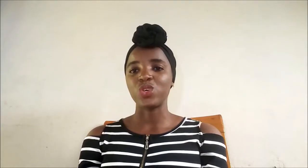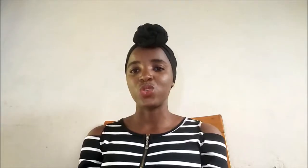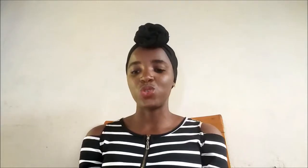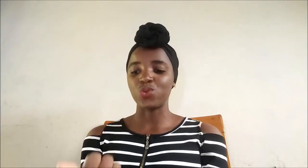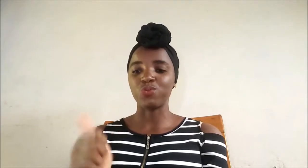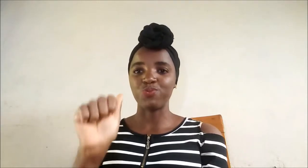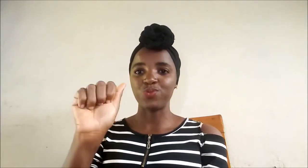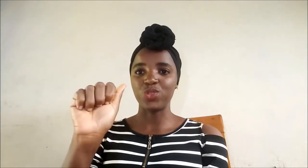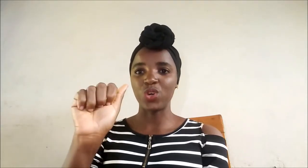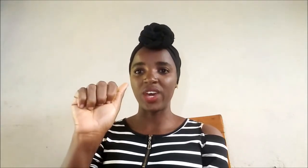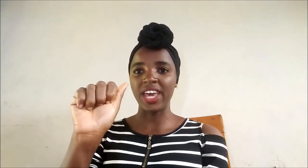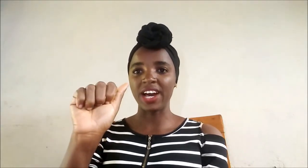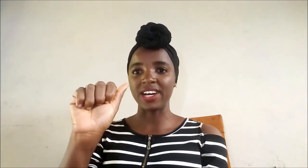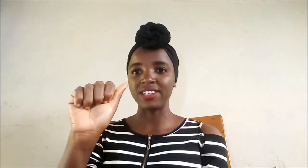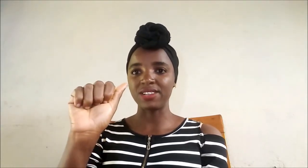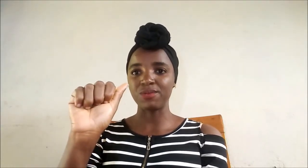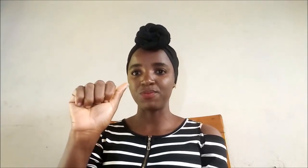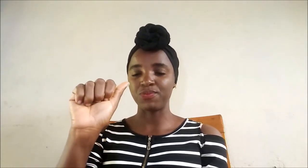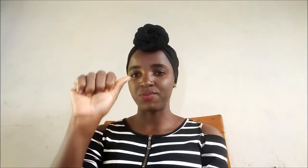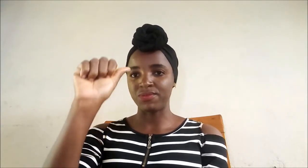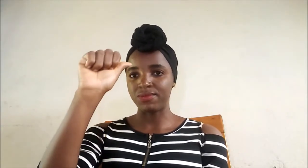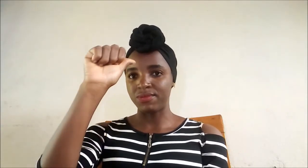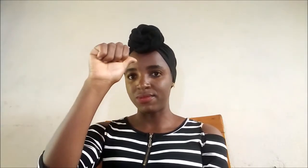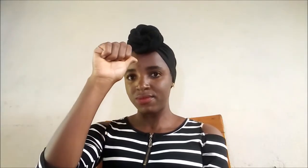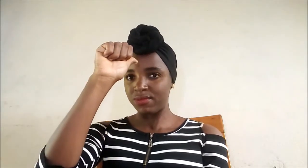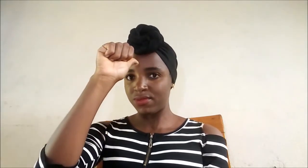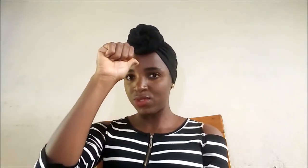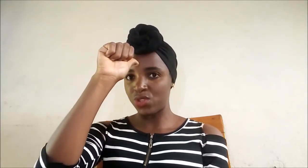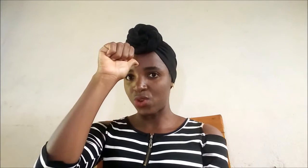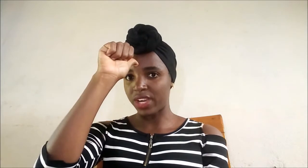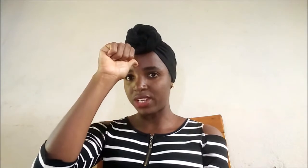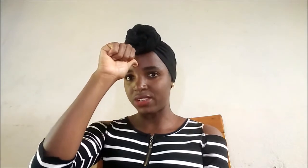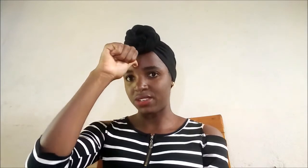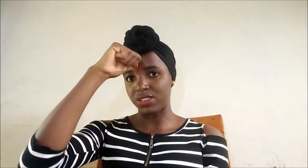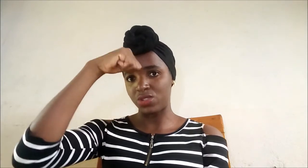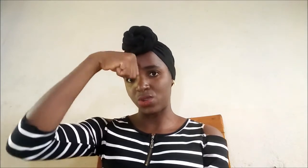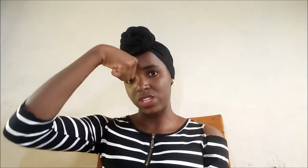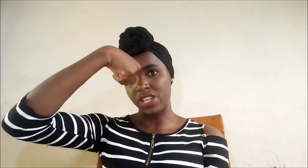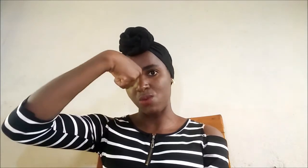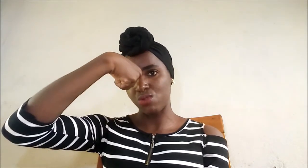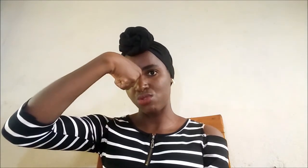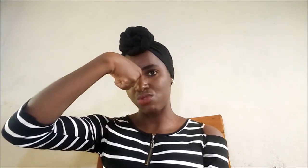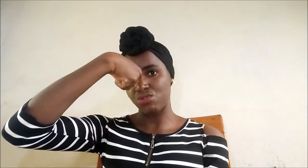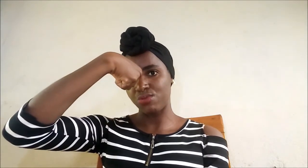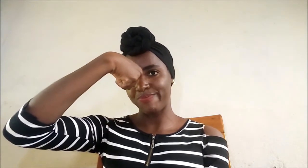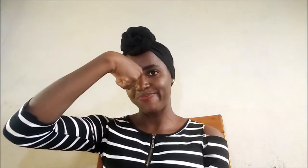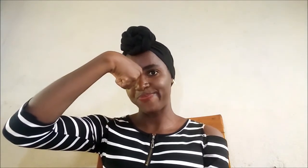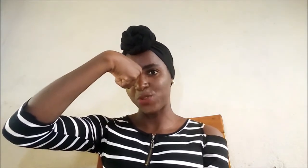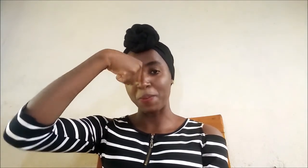So your A hand to your head, you turn it downwards. Remind,